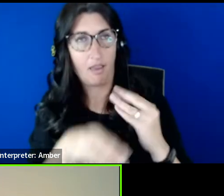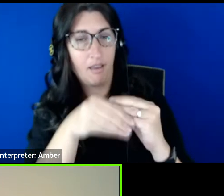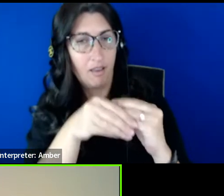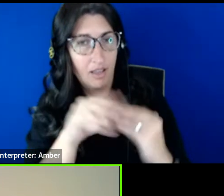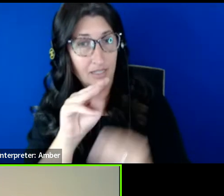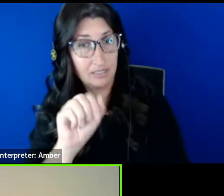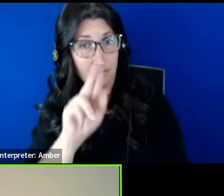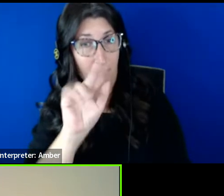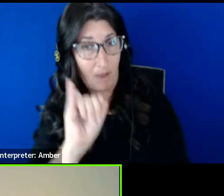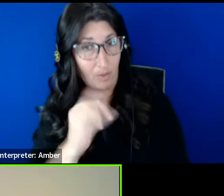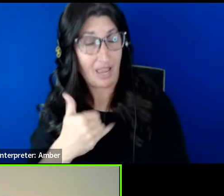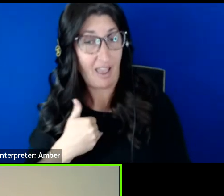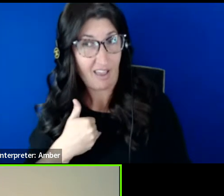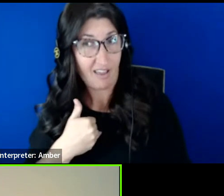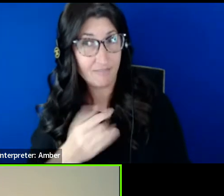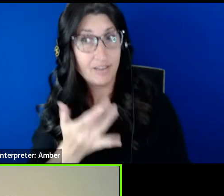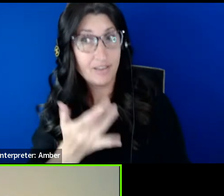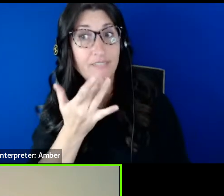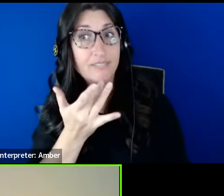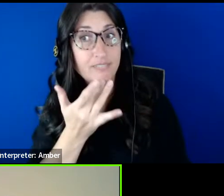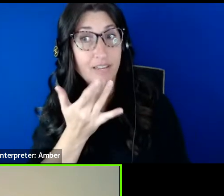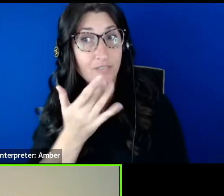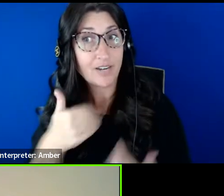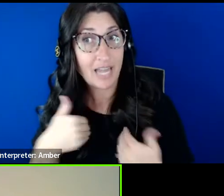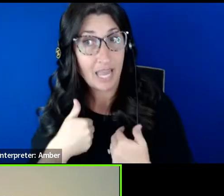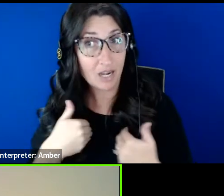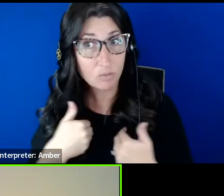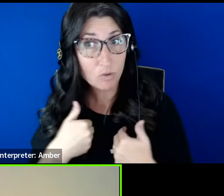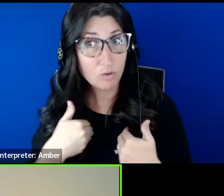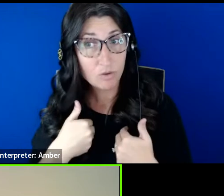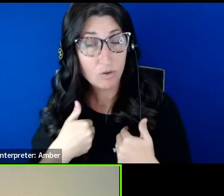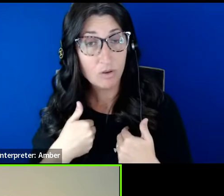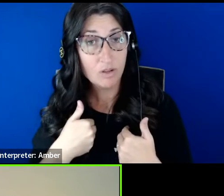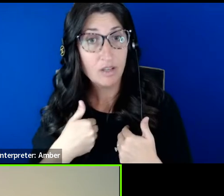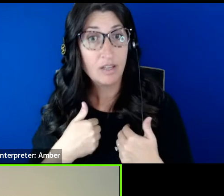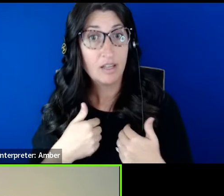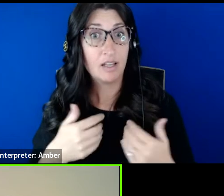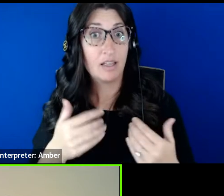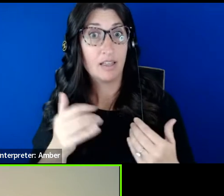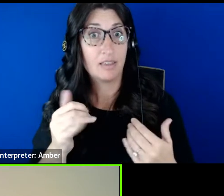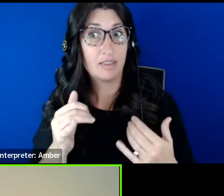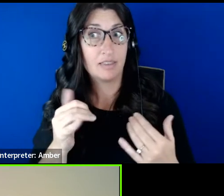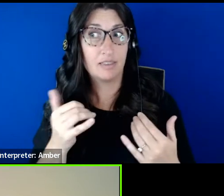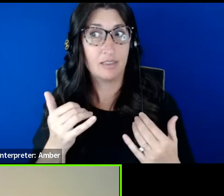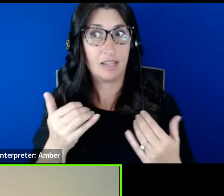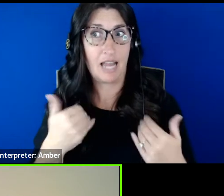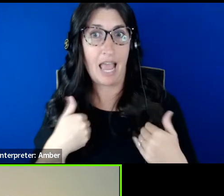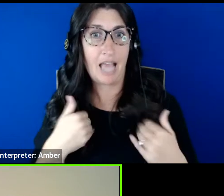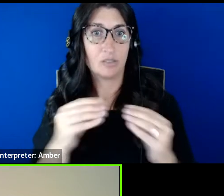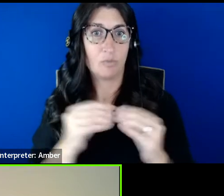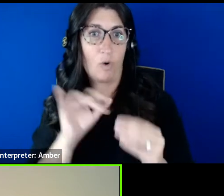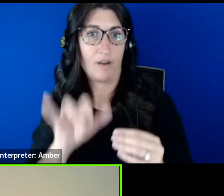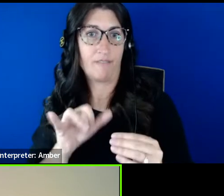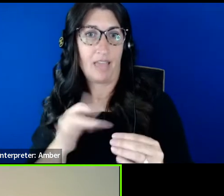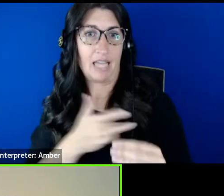Maui have a favorite animal to turn into that maybe is more that trickster side of him?